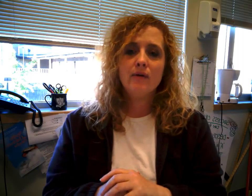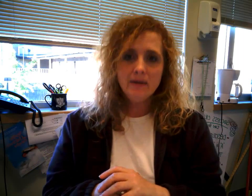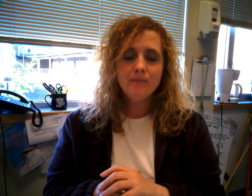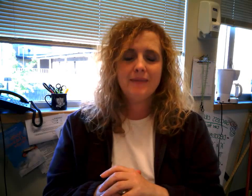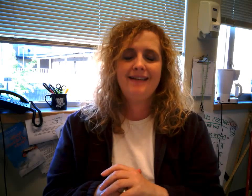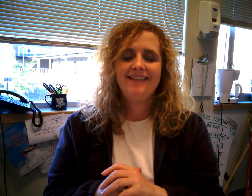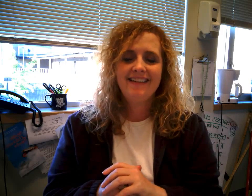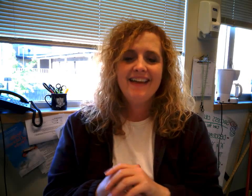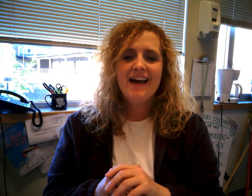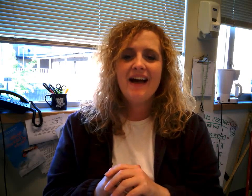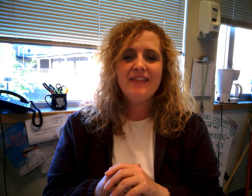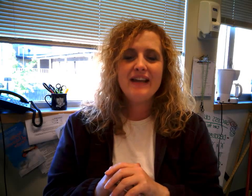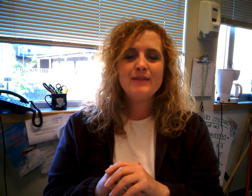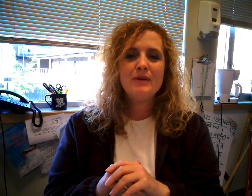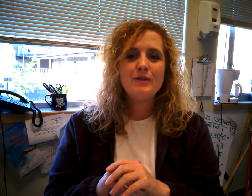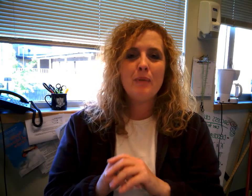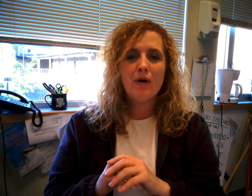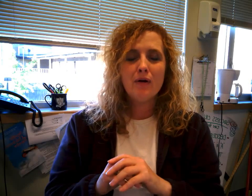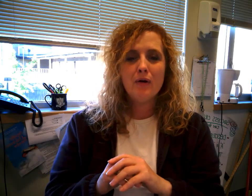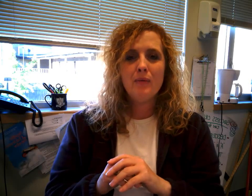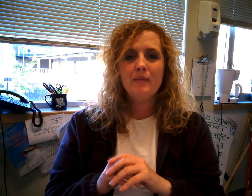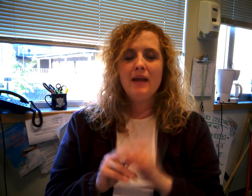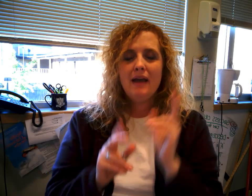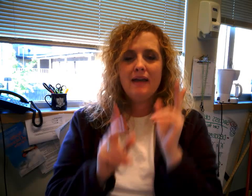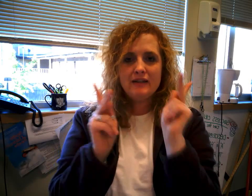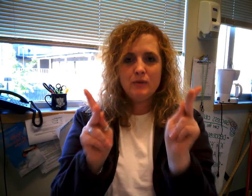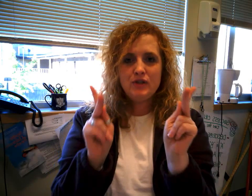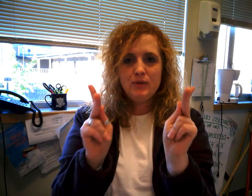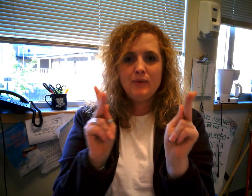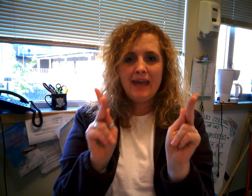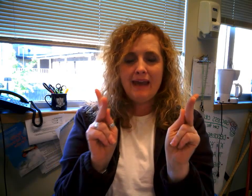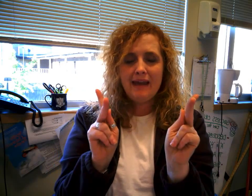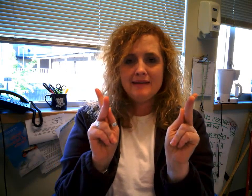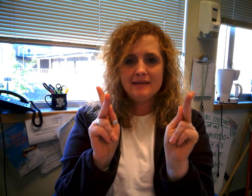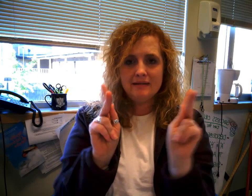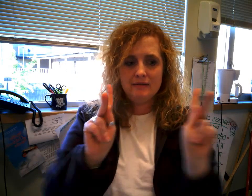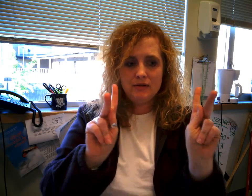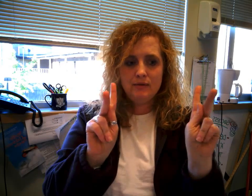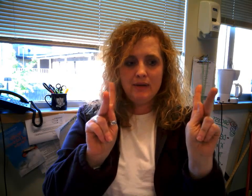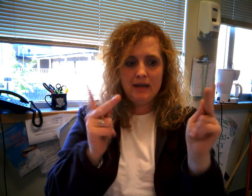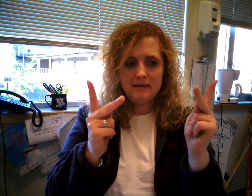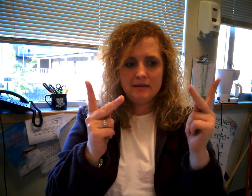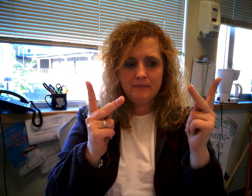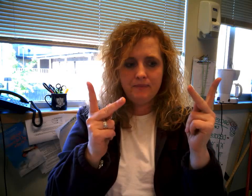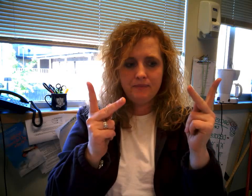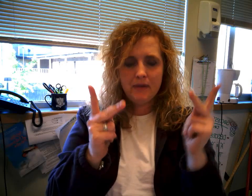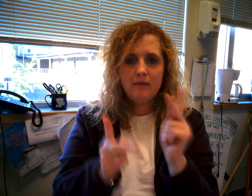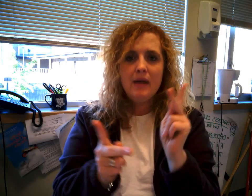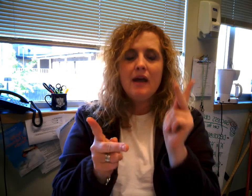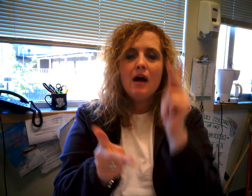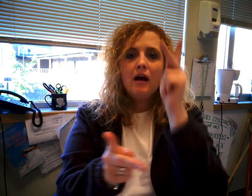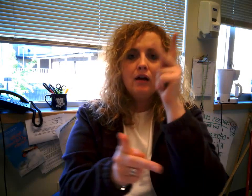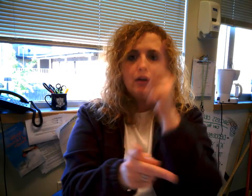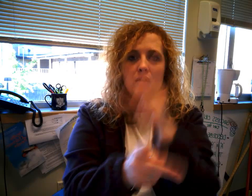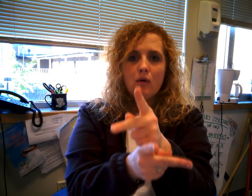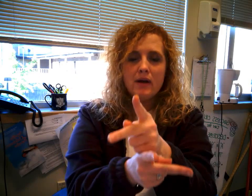thumbs and you just put them on your chest. Retired. This is the sign for vacation, so we use two